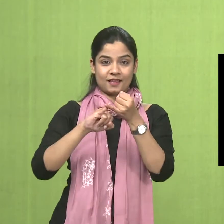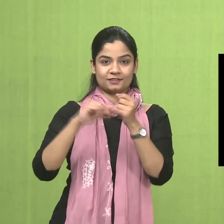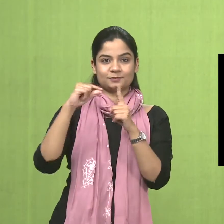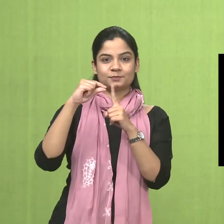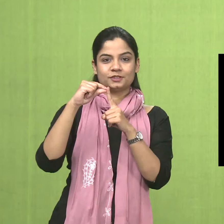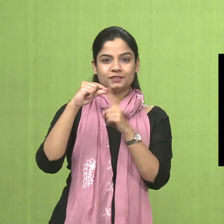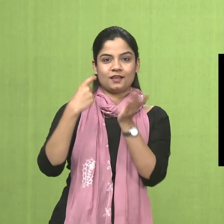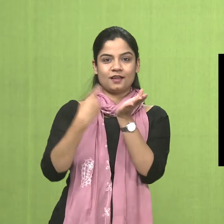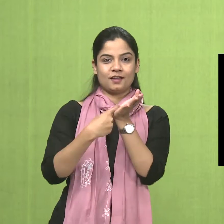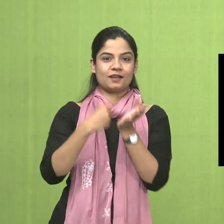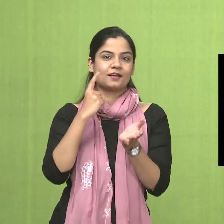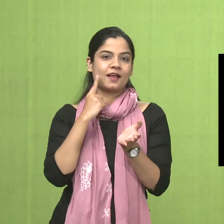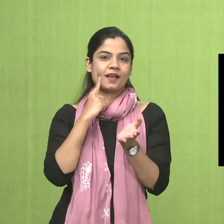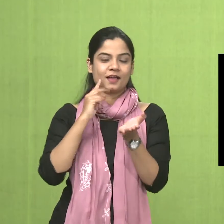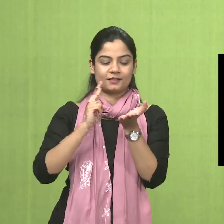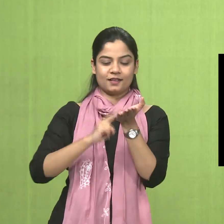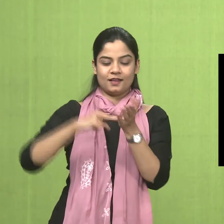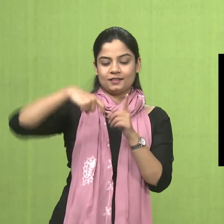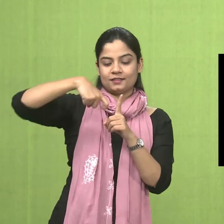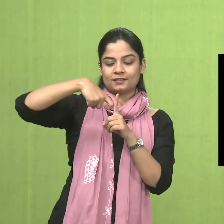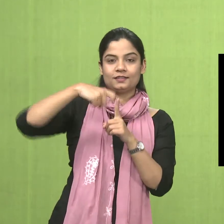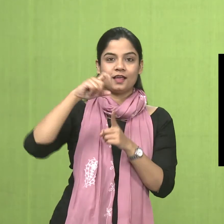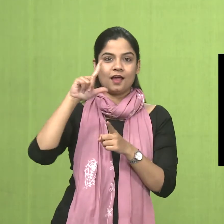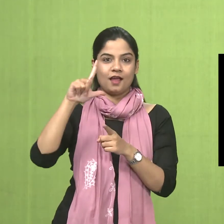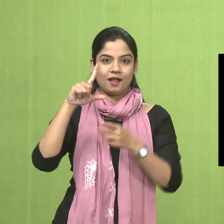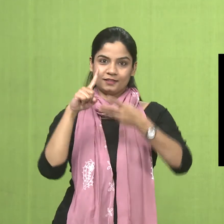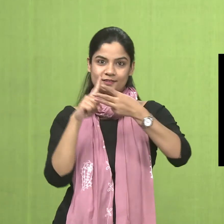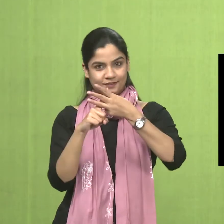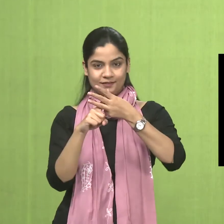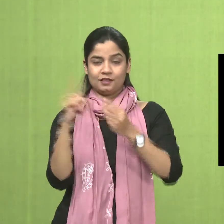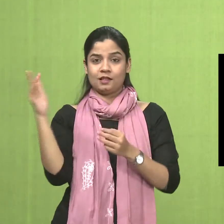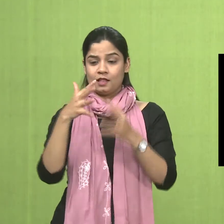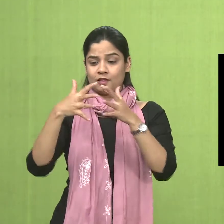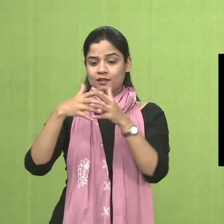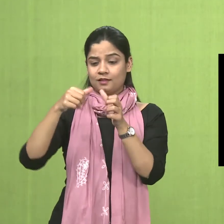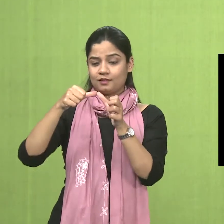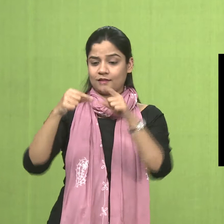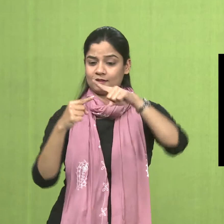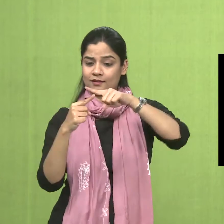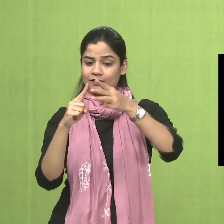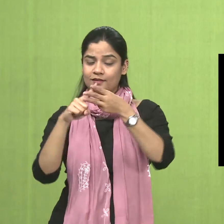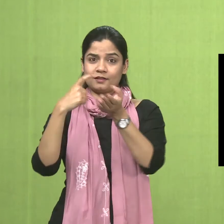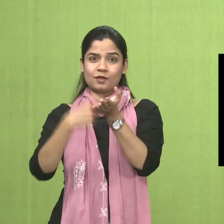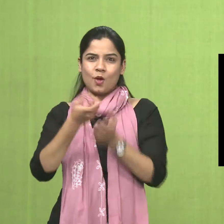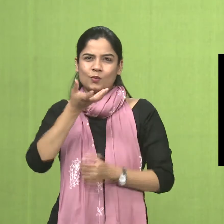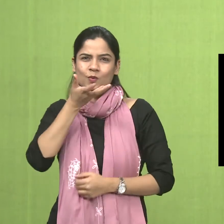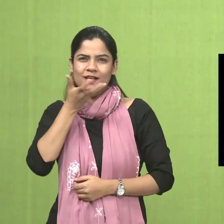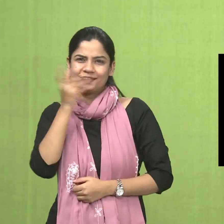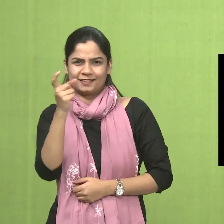Sprinkle water. As you can see in the picture, the water is getting sprinkled, it's coming out in droplets.